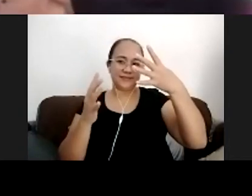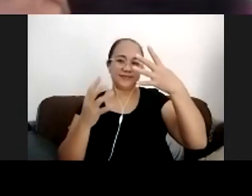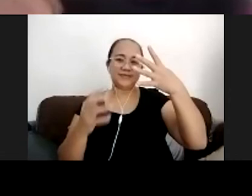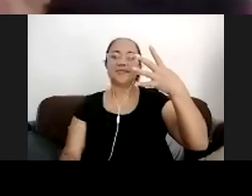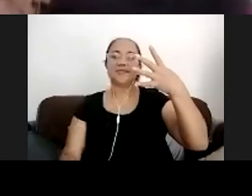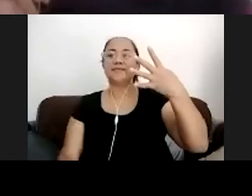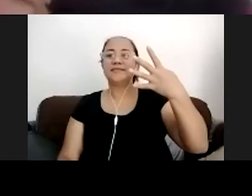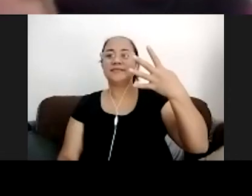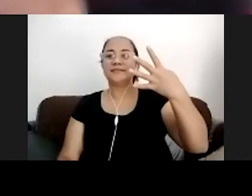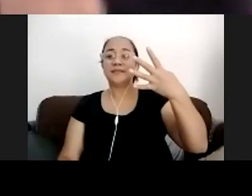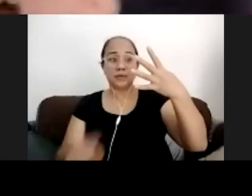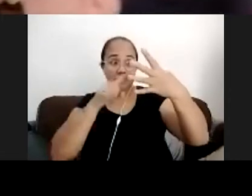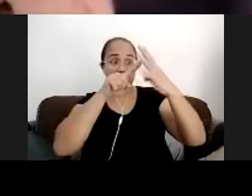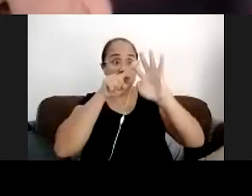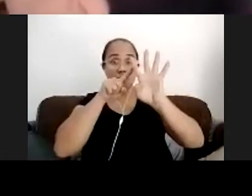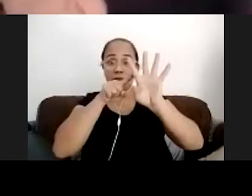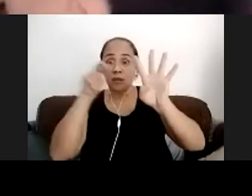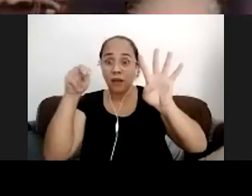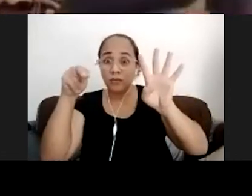This is a noun.